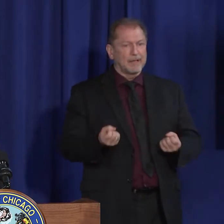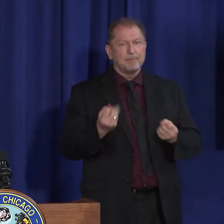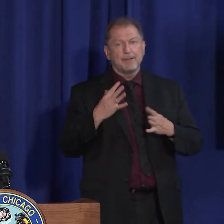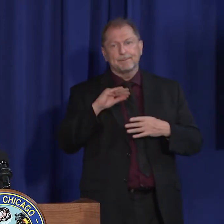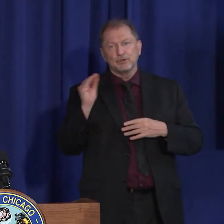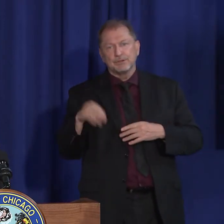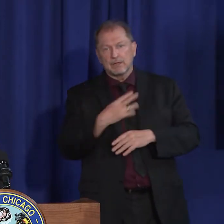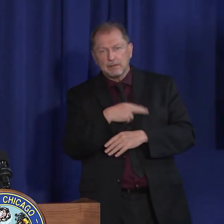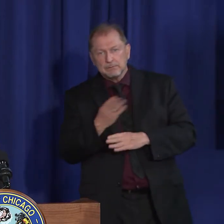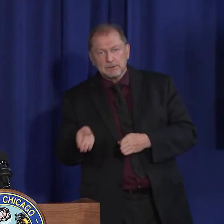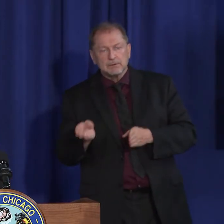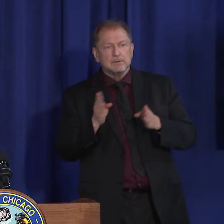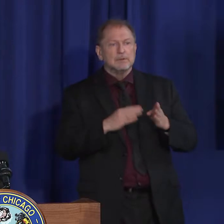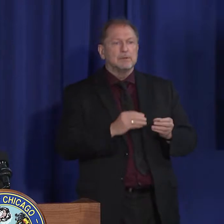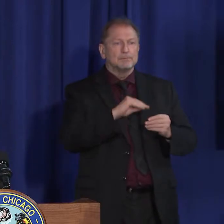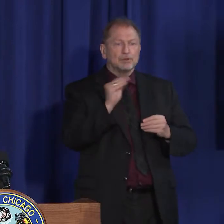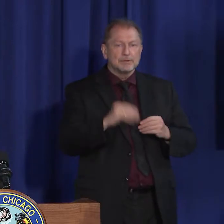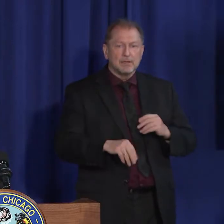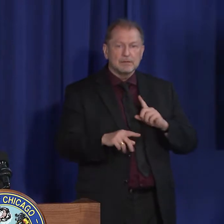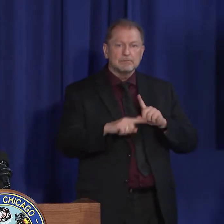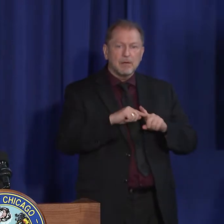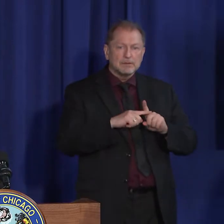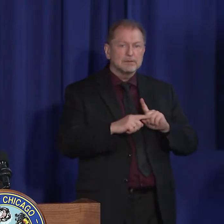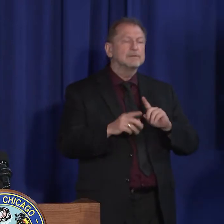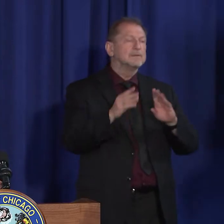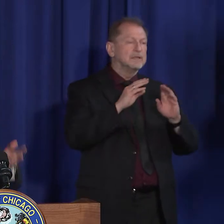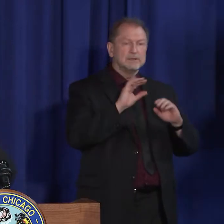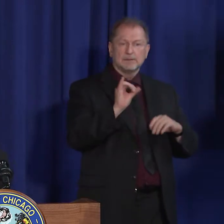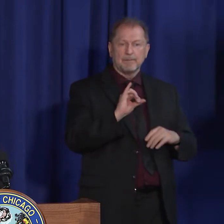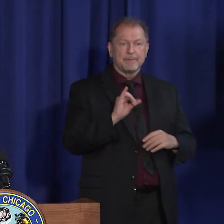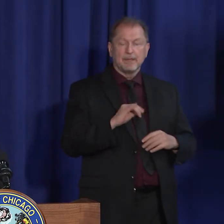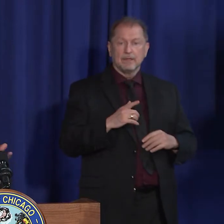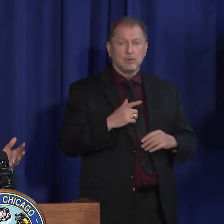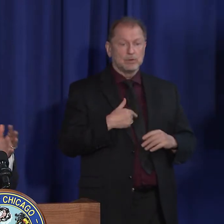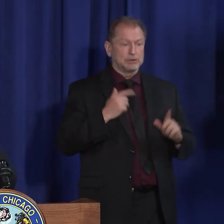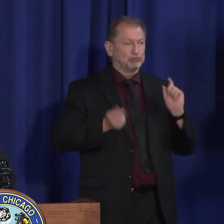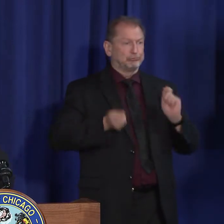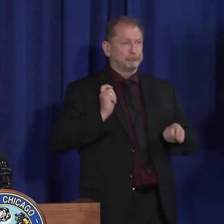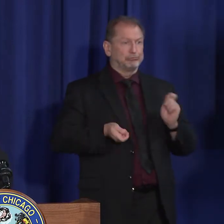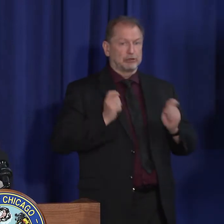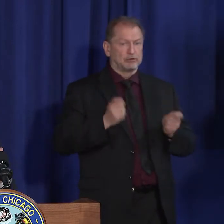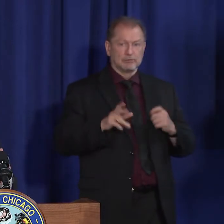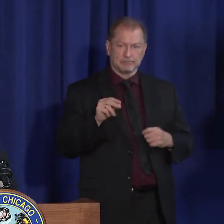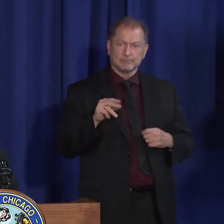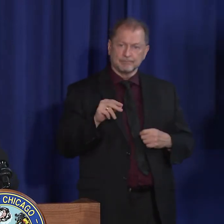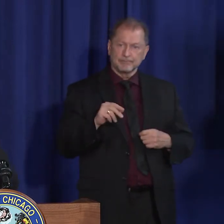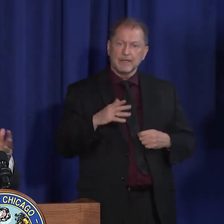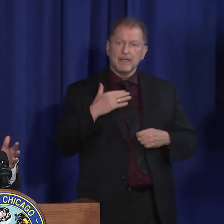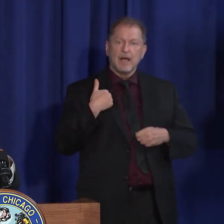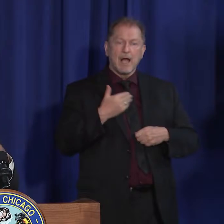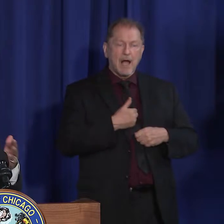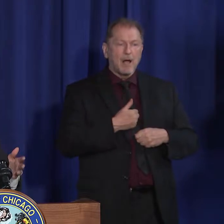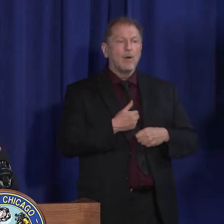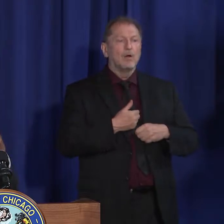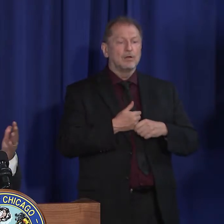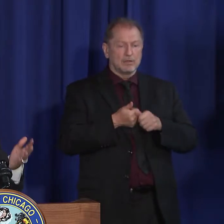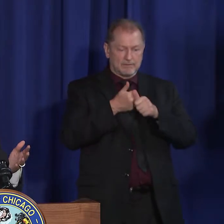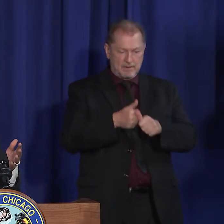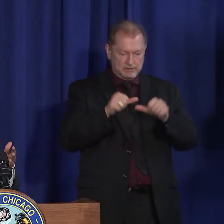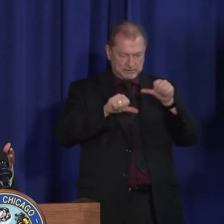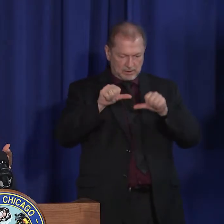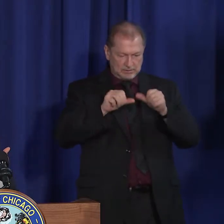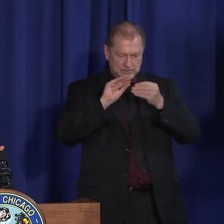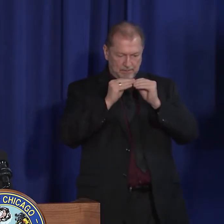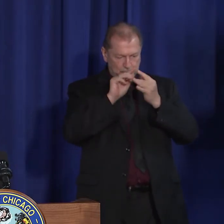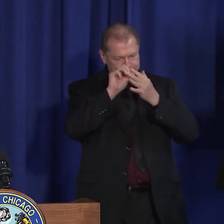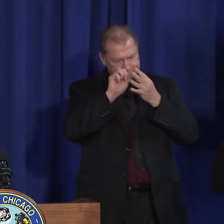of the pandemic, what we just talked about. We're not wavering and picking and choosing what the metrics are. They're